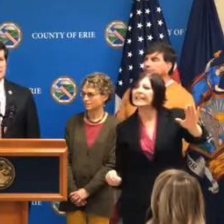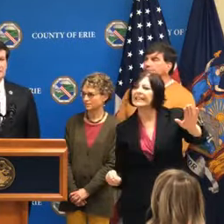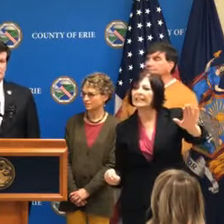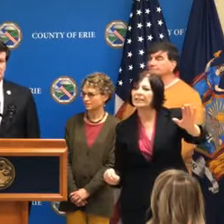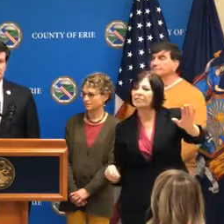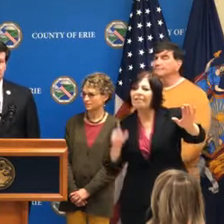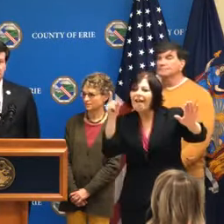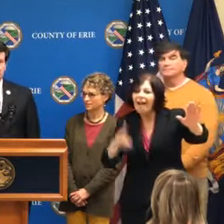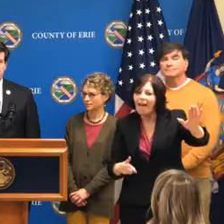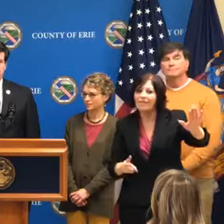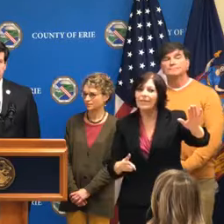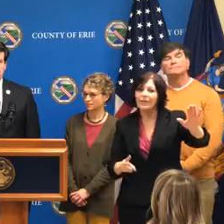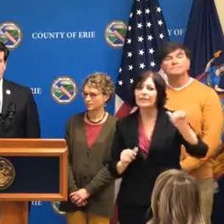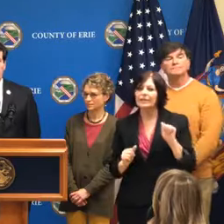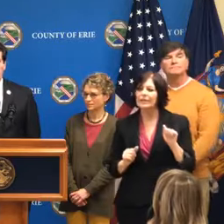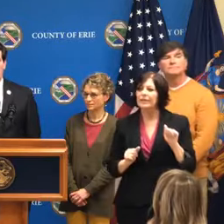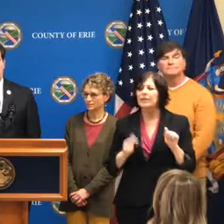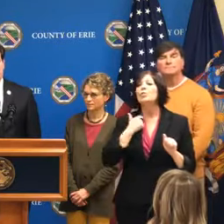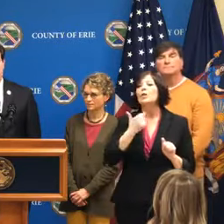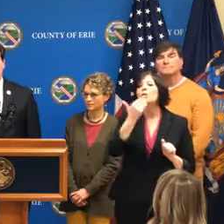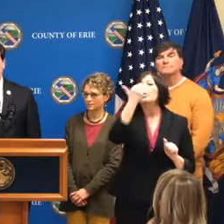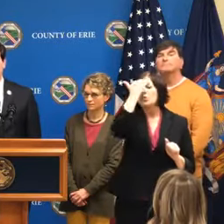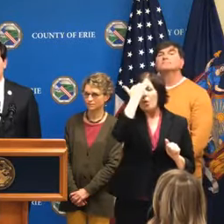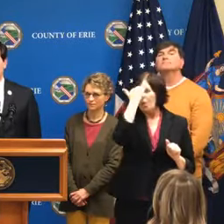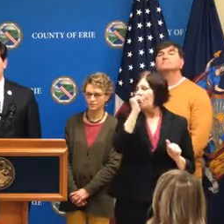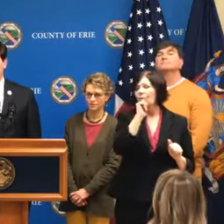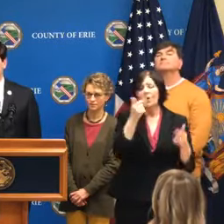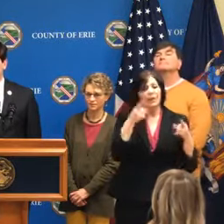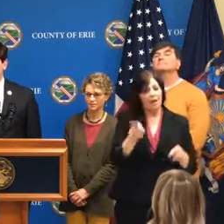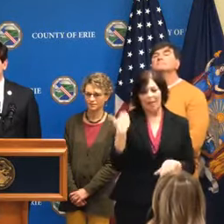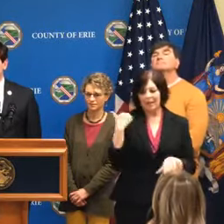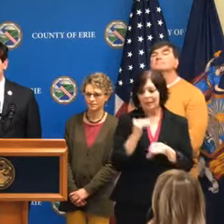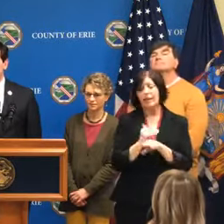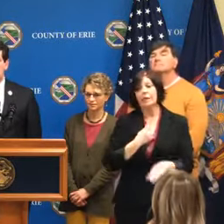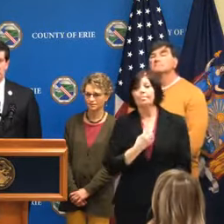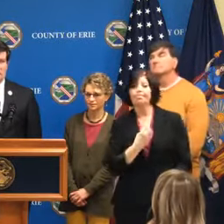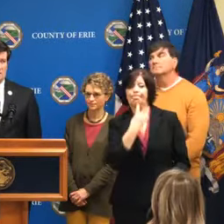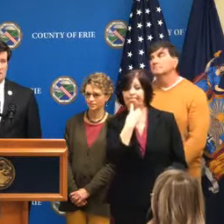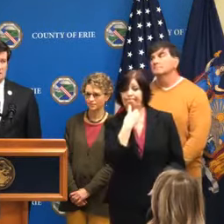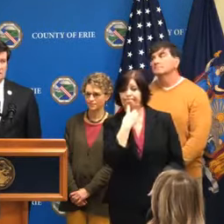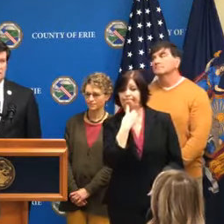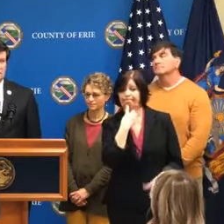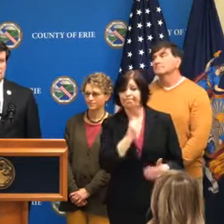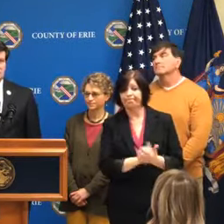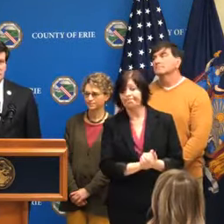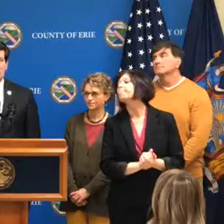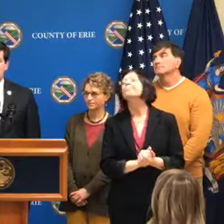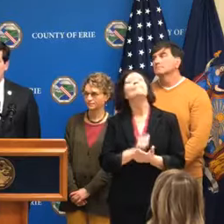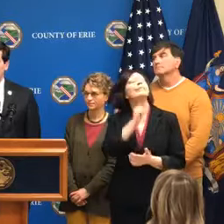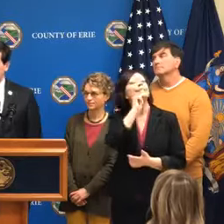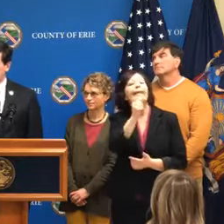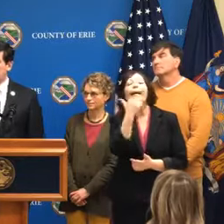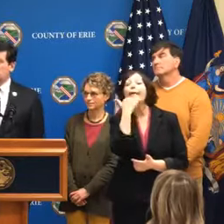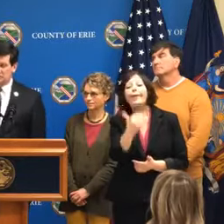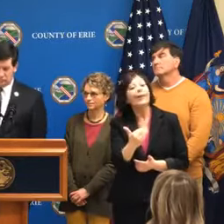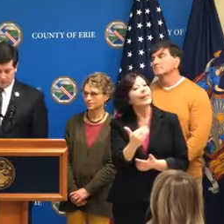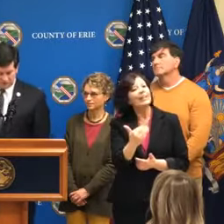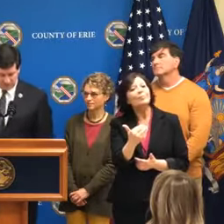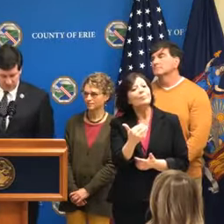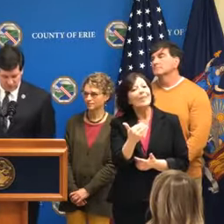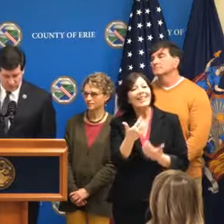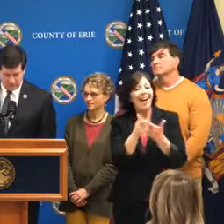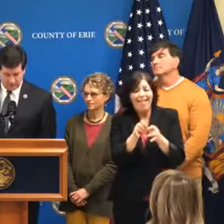to 60. And we know that was not happening last night, and I'm very disappointed to hear that. That is not good, because that's how you could